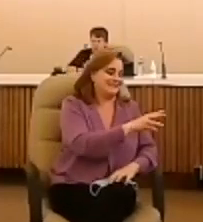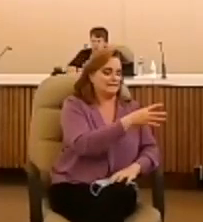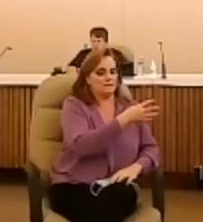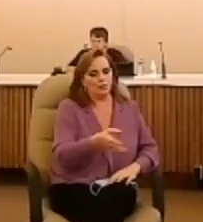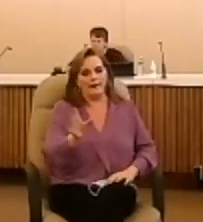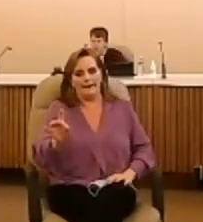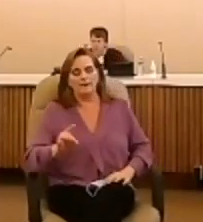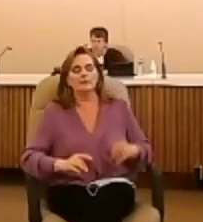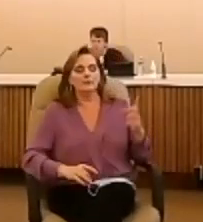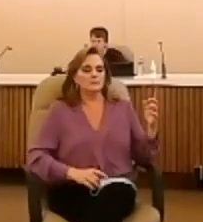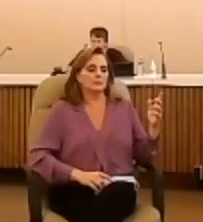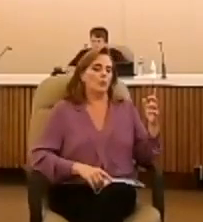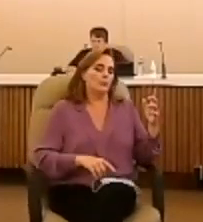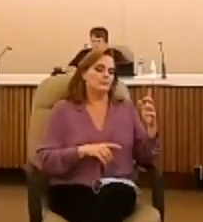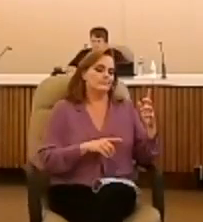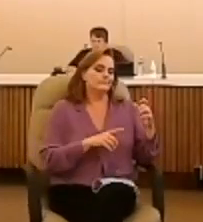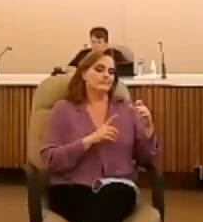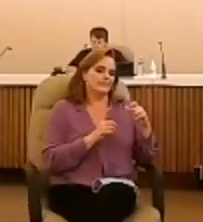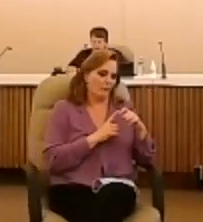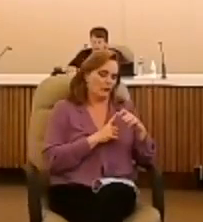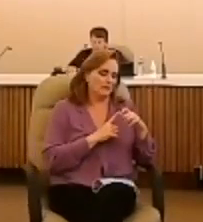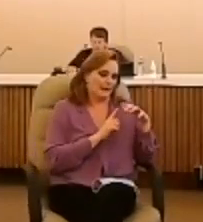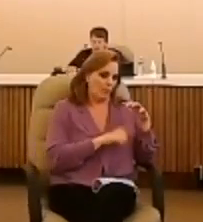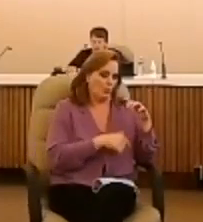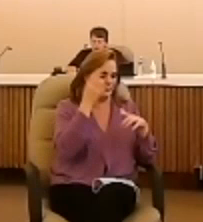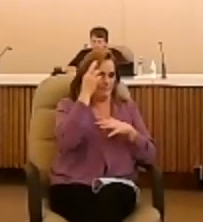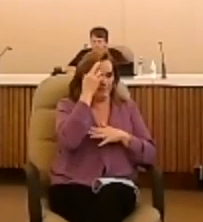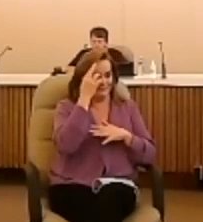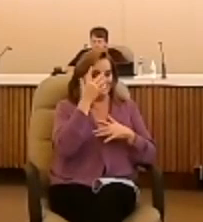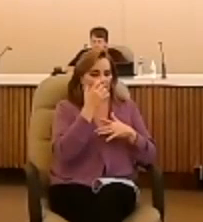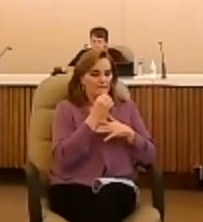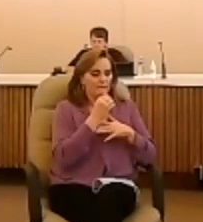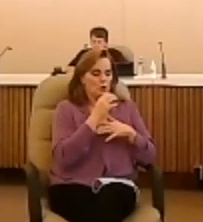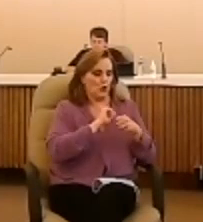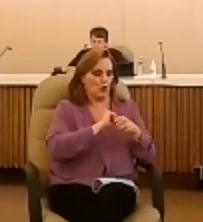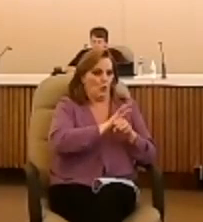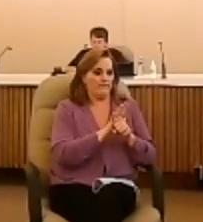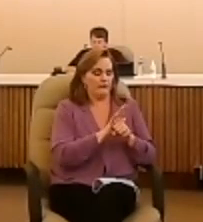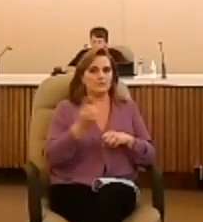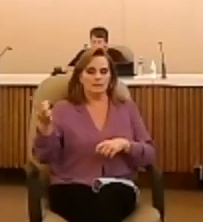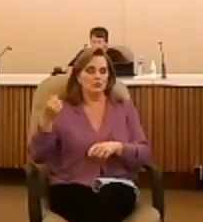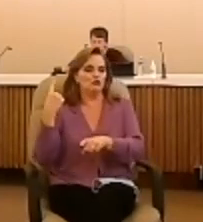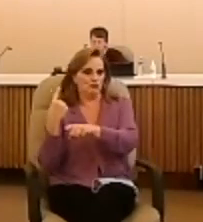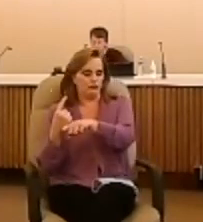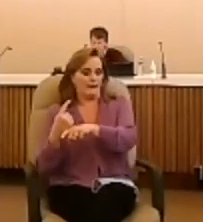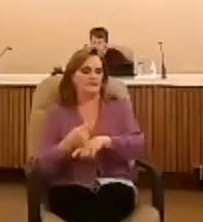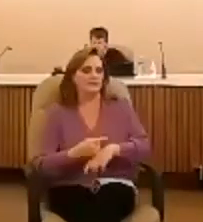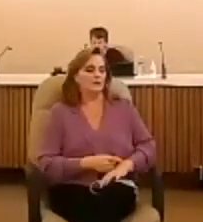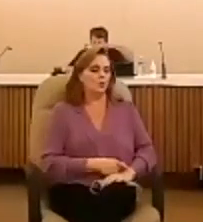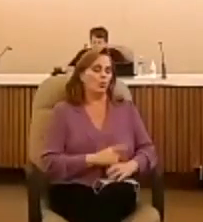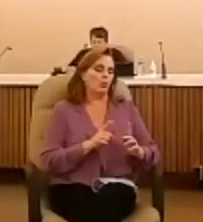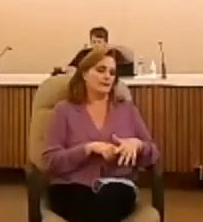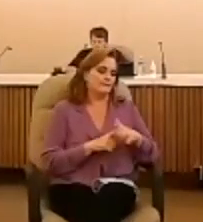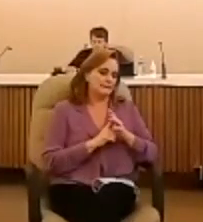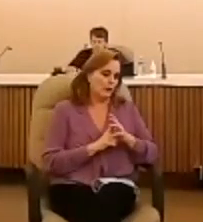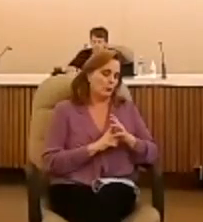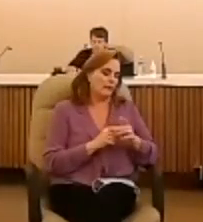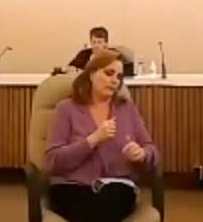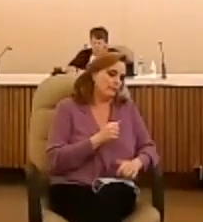initially it's lower because of COVID. yes, Mhm. yes, we're starting off small and then gradually as we